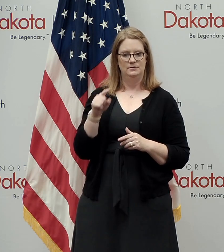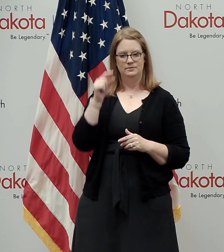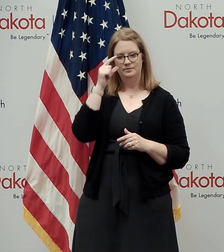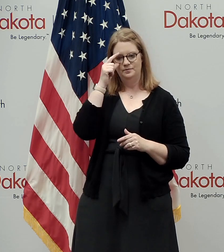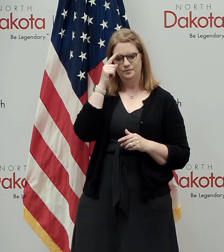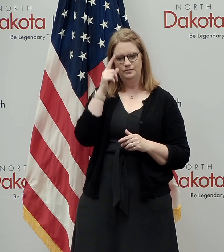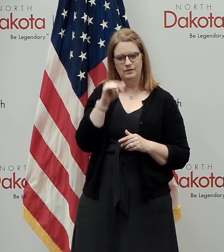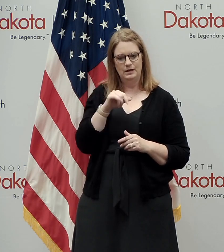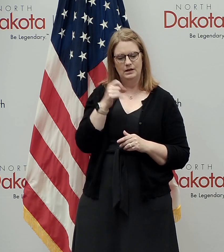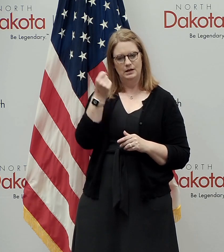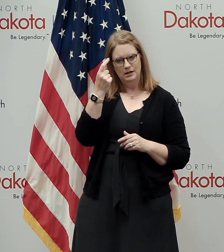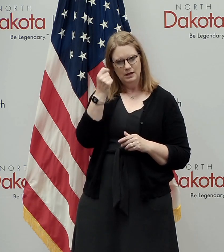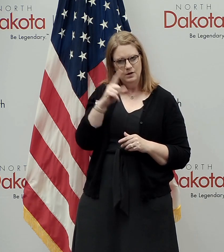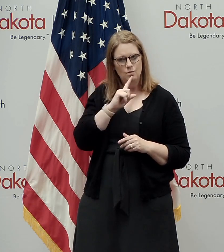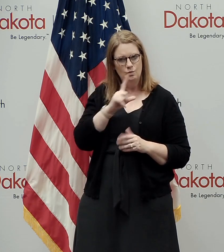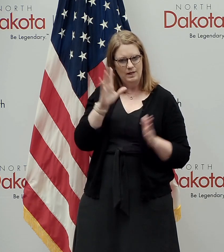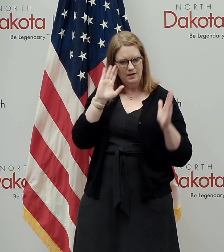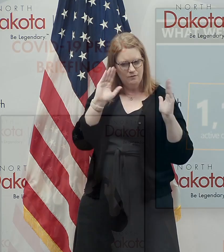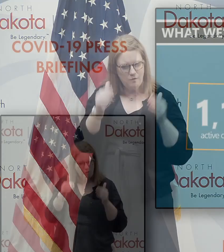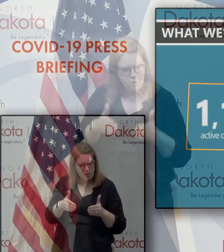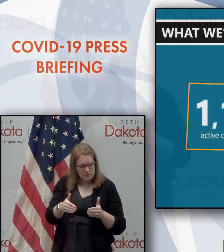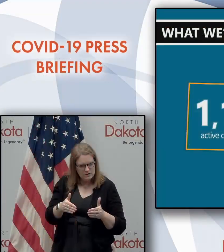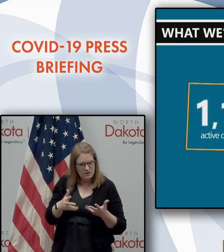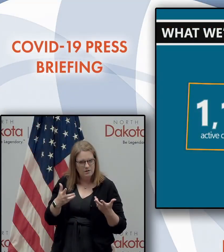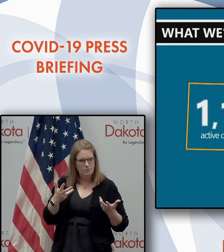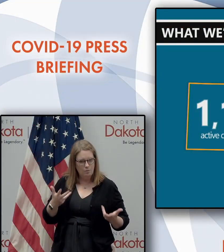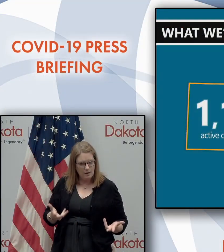It's done for each of you to sort of say, you know,